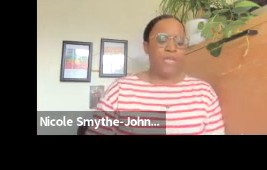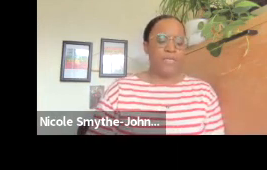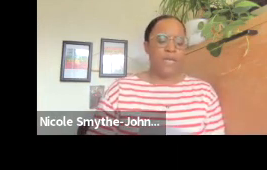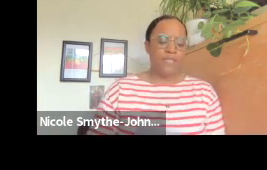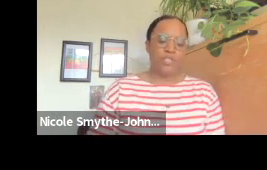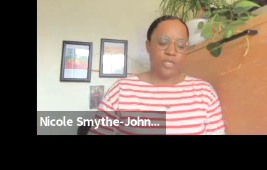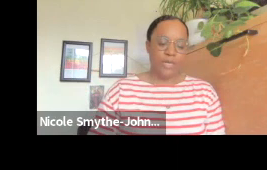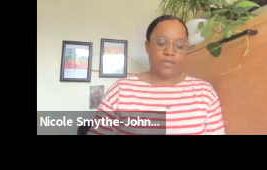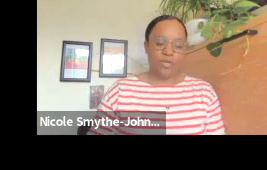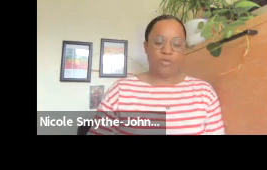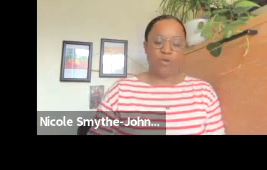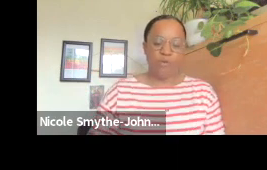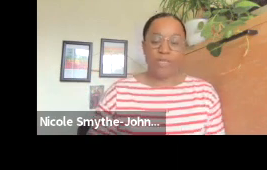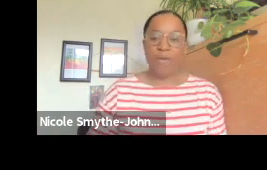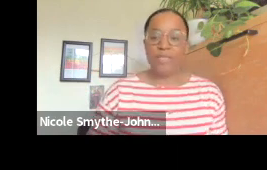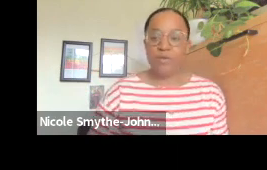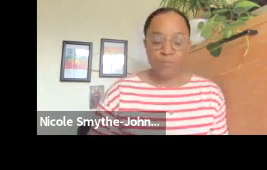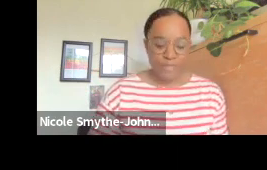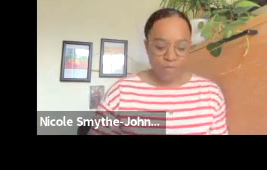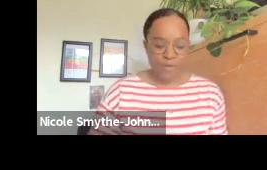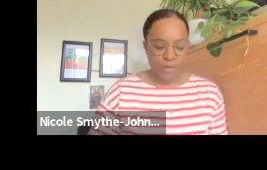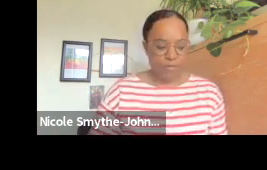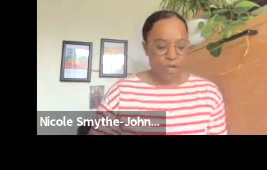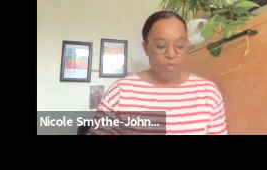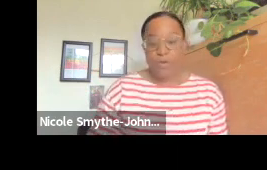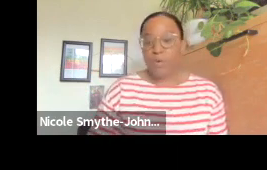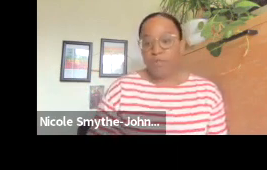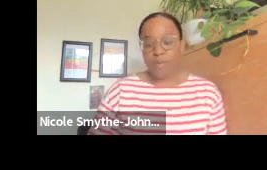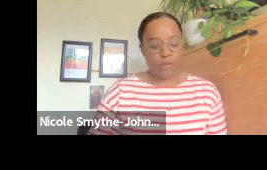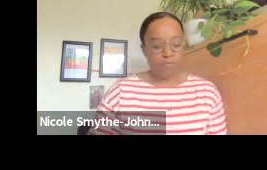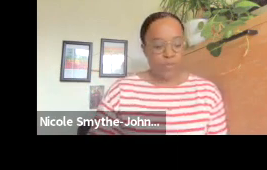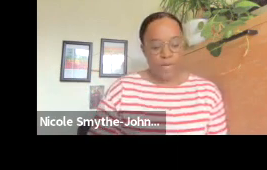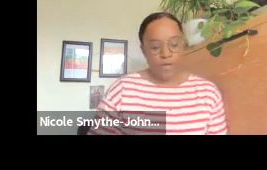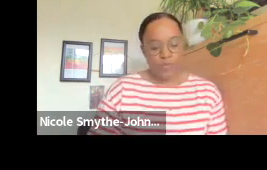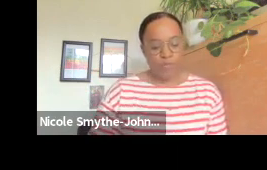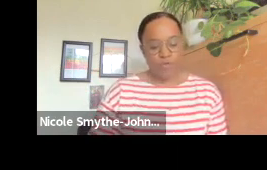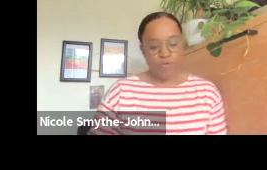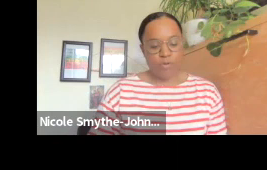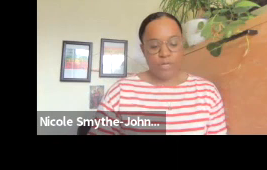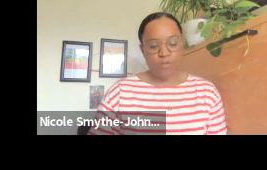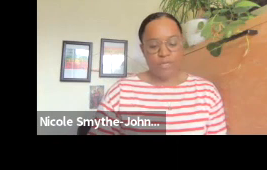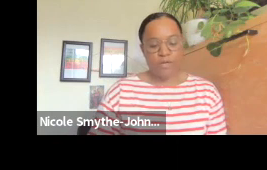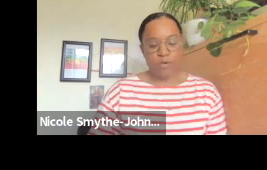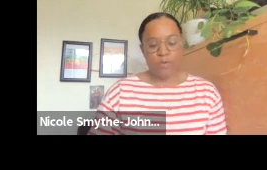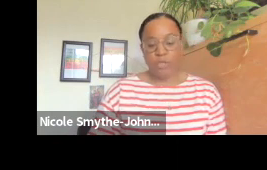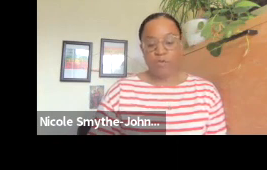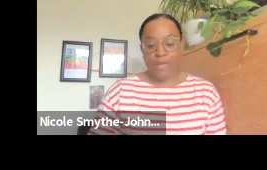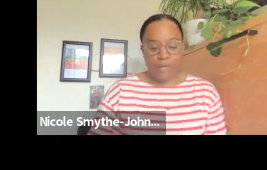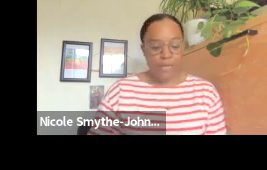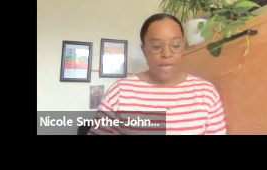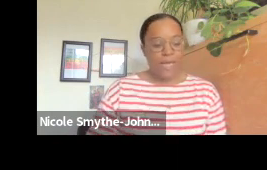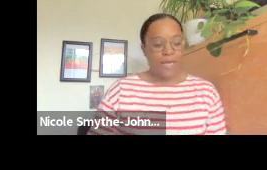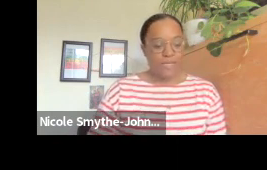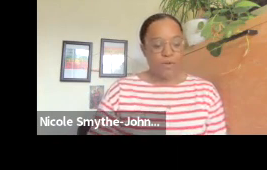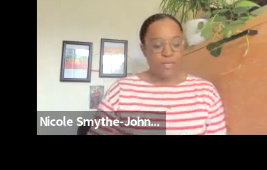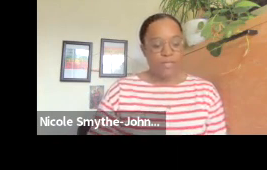My point then is not to suggest that Dunkley was referencing Mexico specifically, though he could have been. Jamaican newspapers reported on the Mexican Revolution